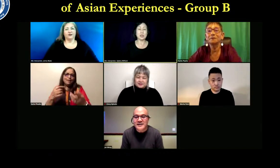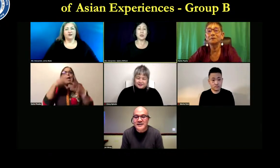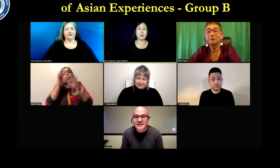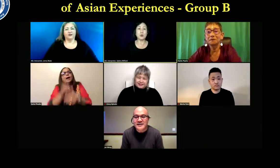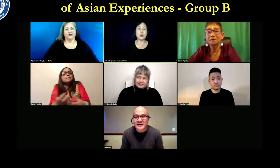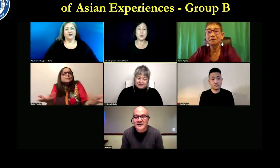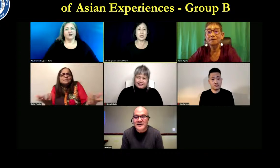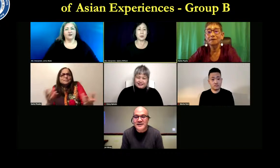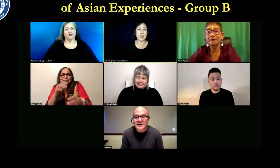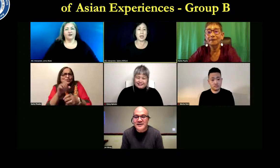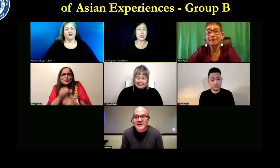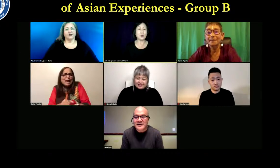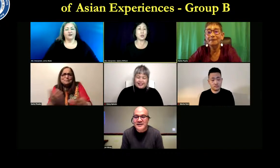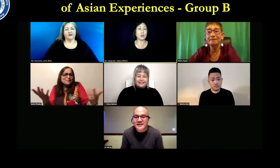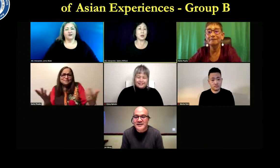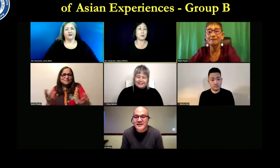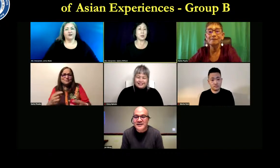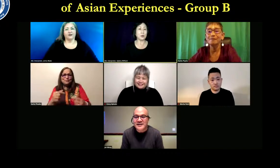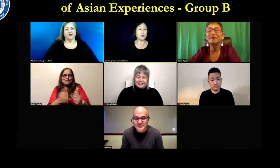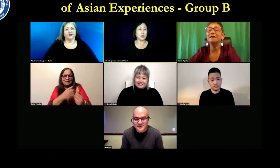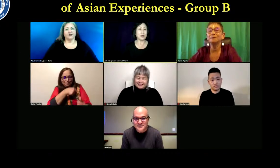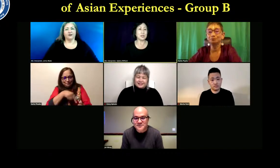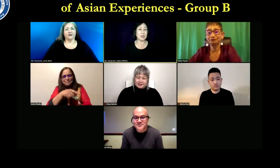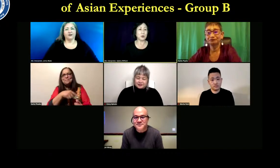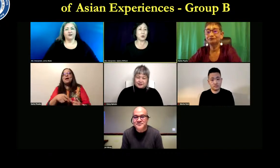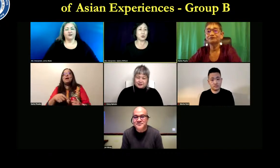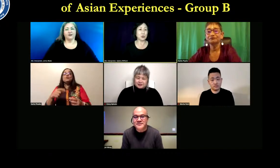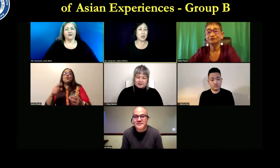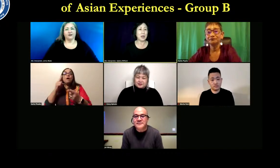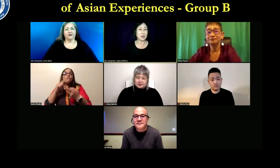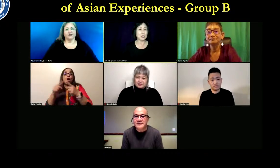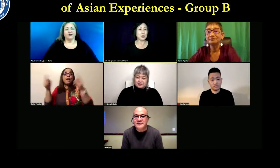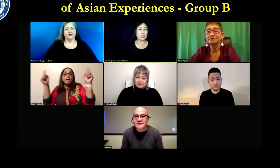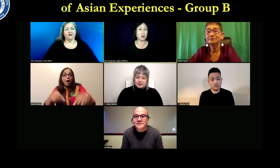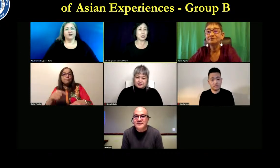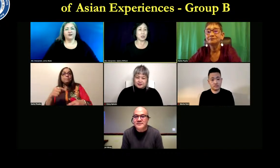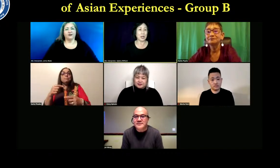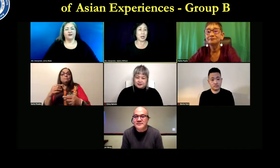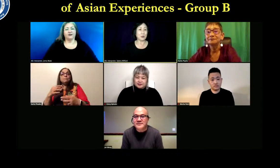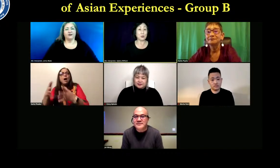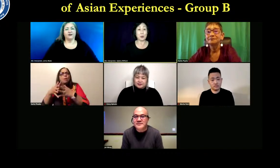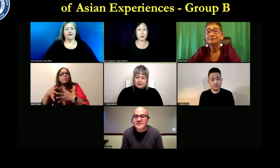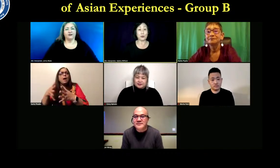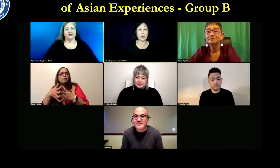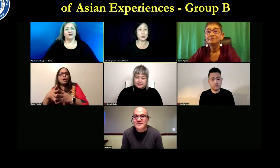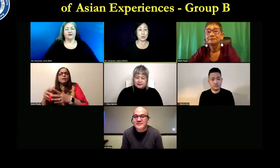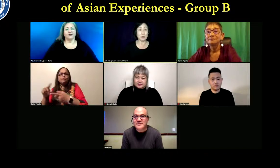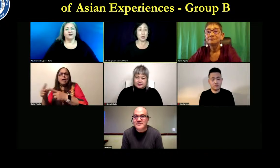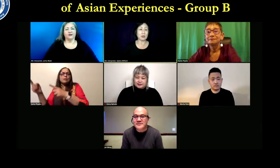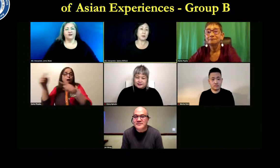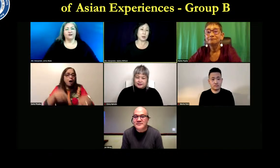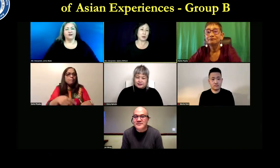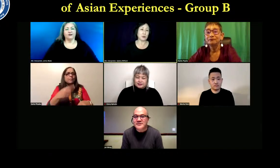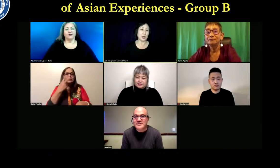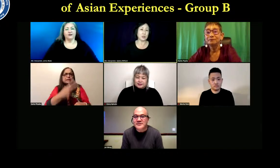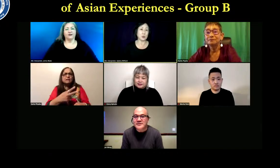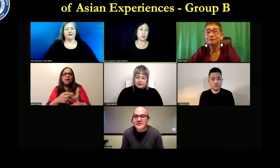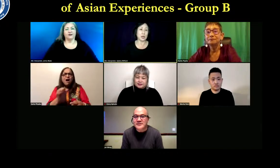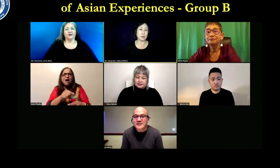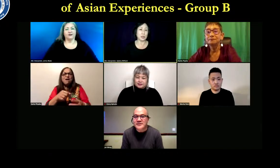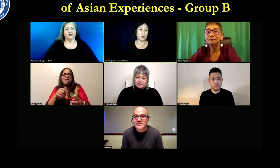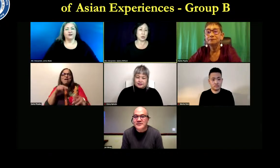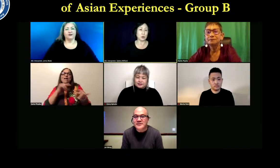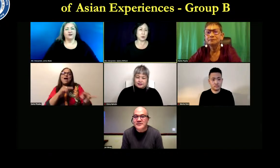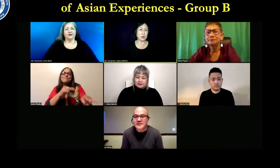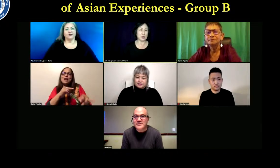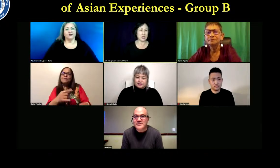started this kind of movement of my head with people in the same culture because we all shared that. But when friends would come along, and American friends would